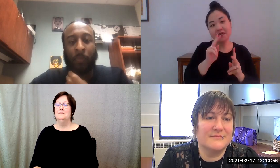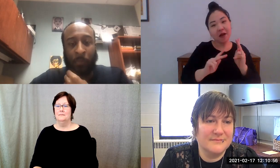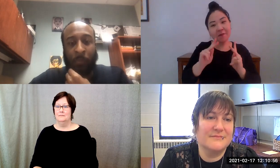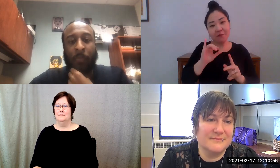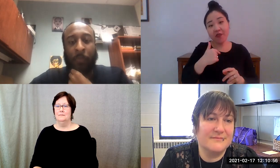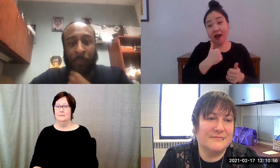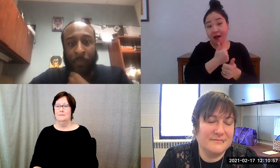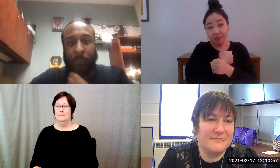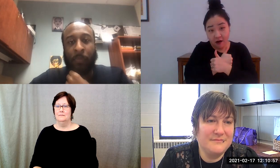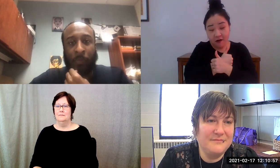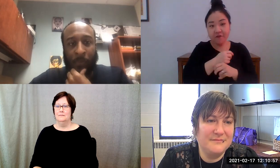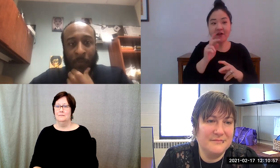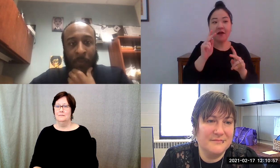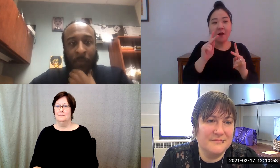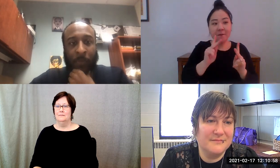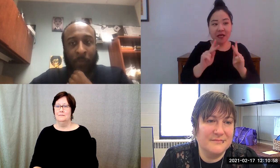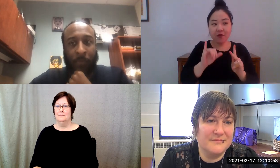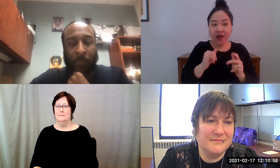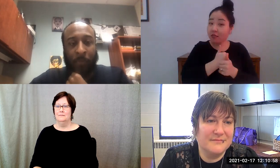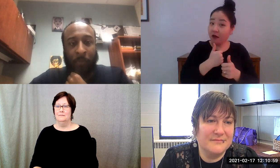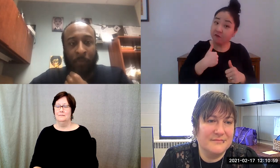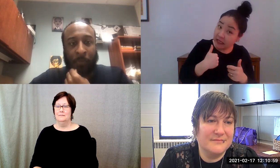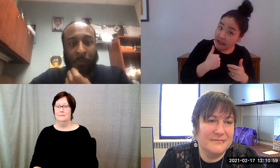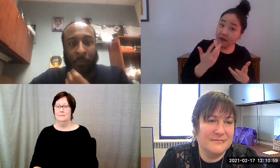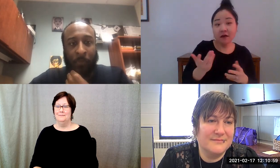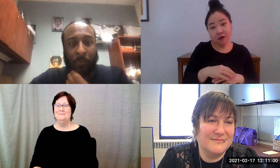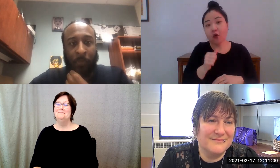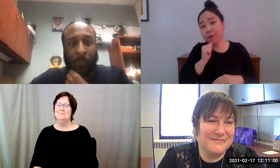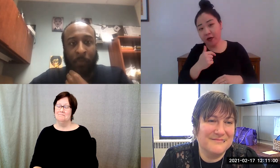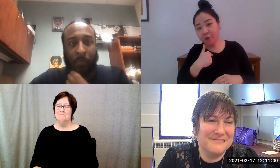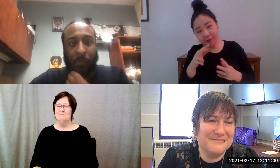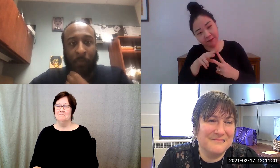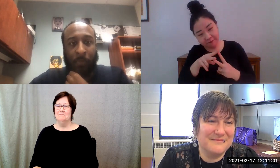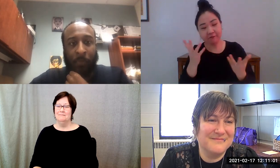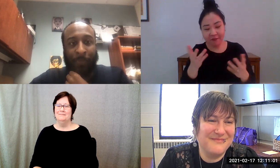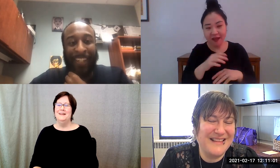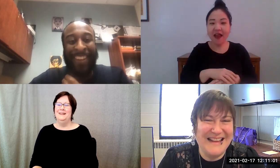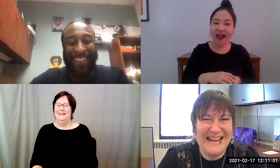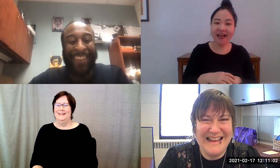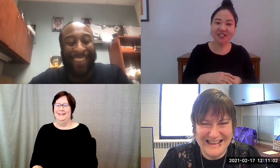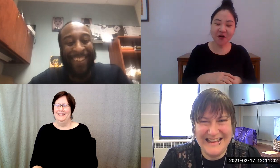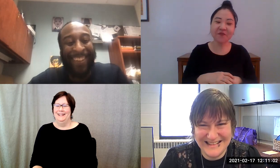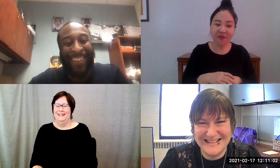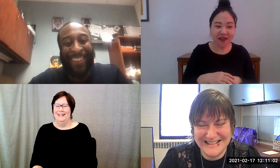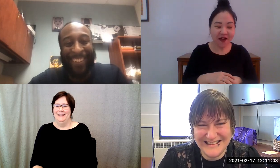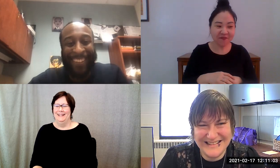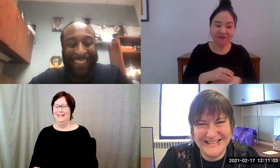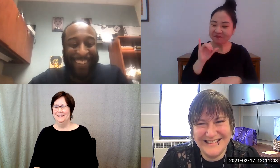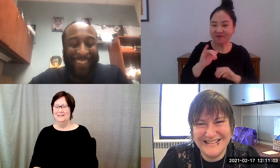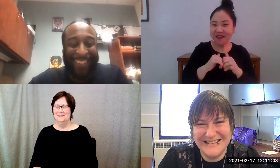experiences, people that I love, people that love me or put up with me.